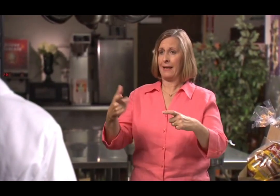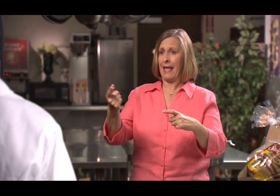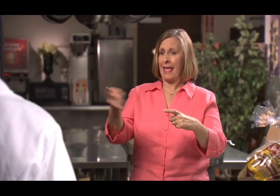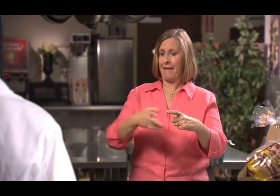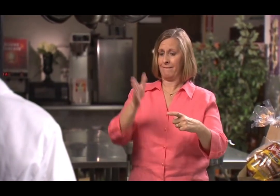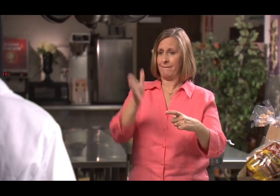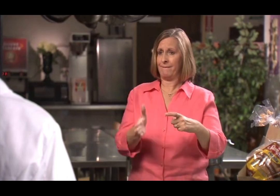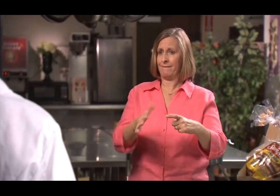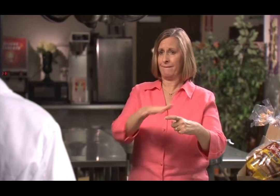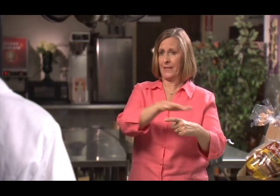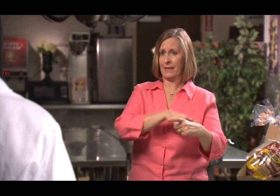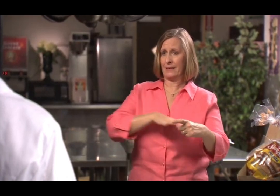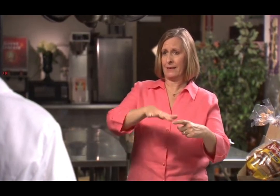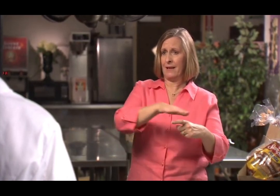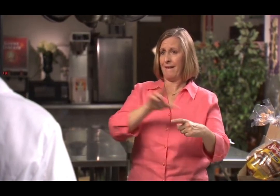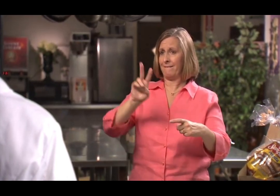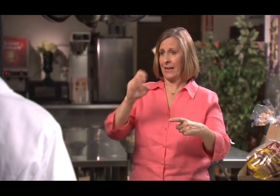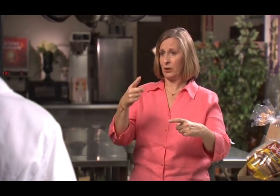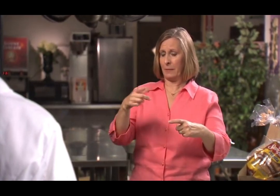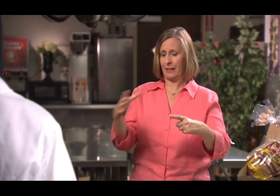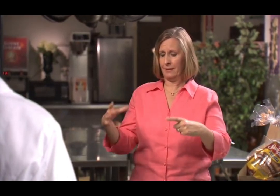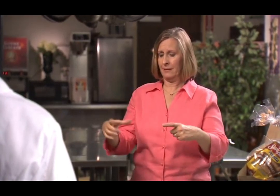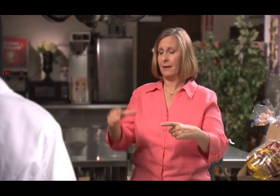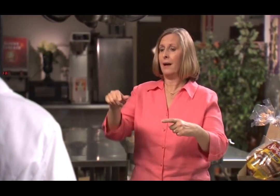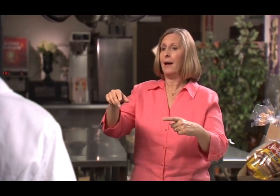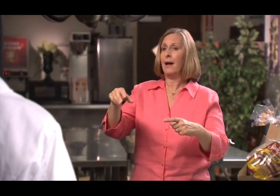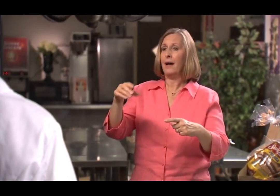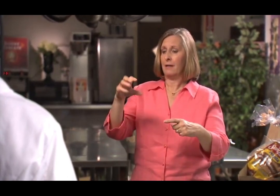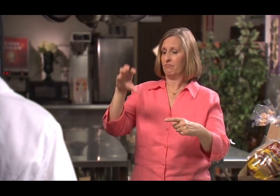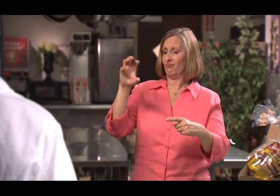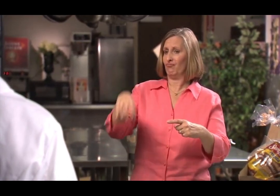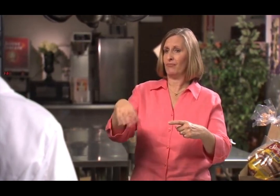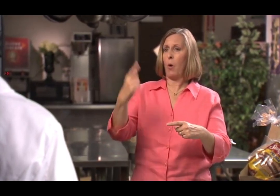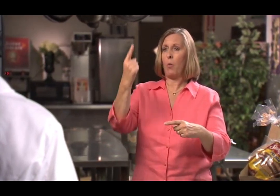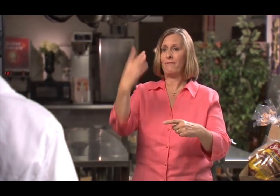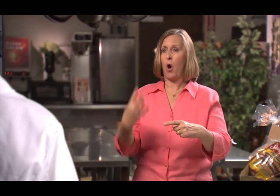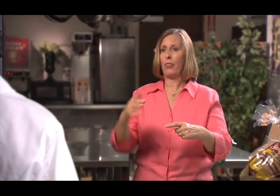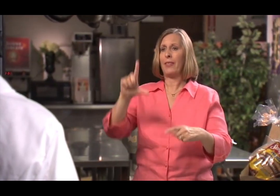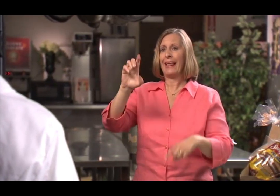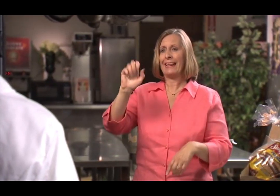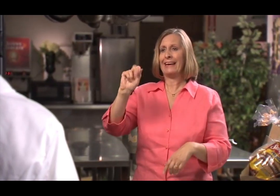Half of what is on your plate should be vegetables. Quarter should be lean protein.